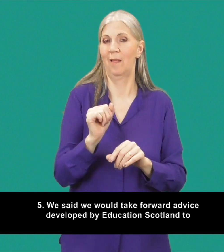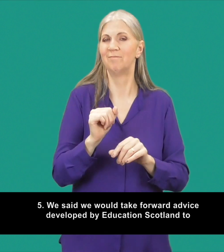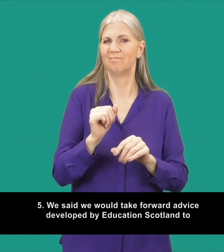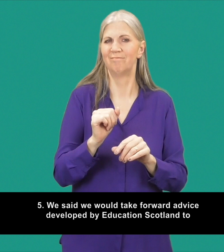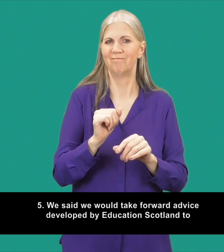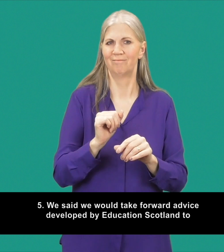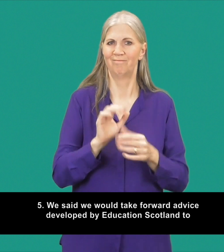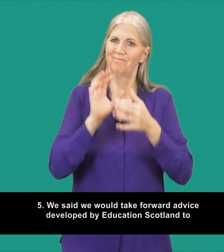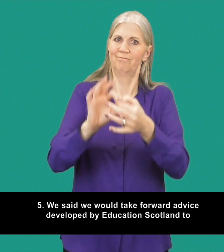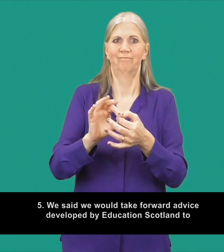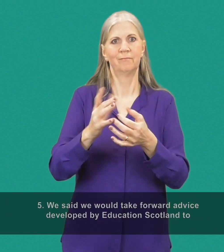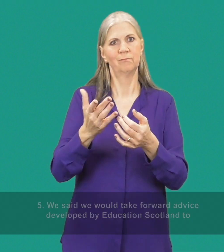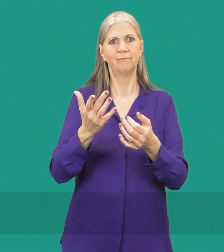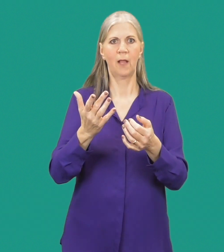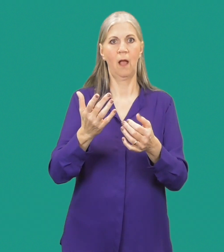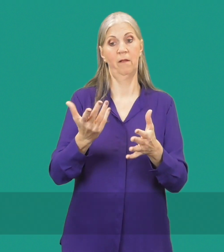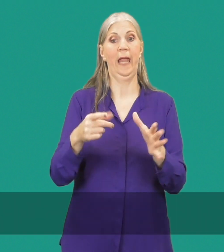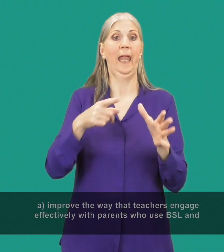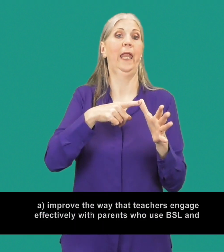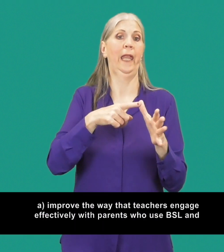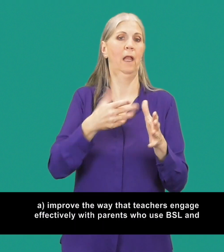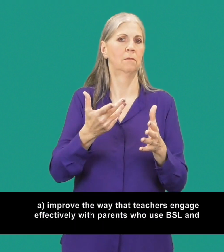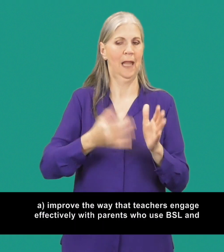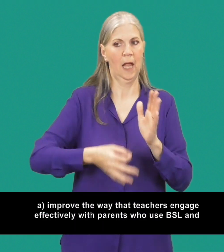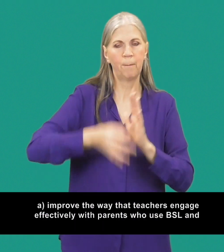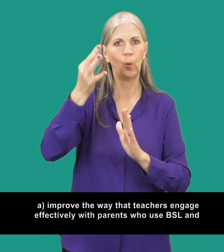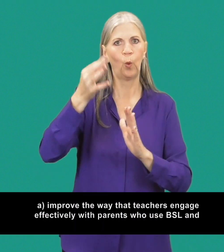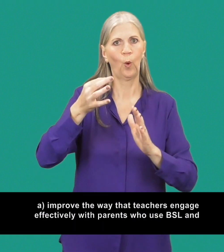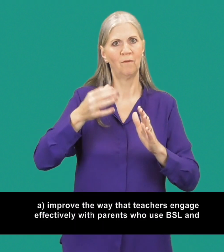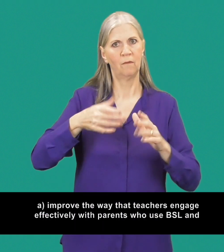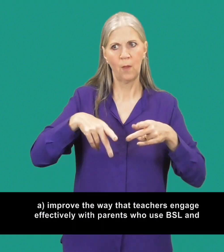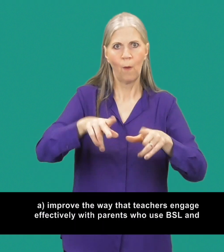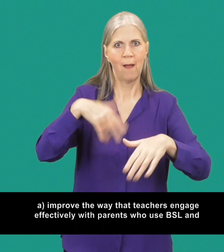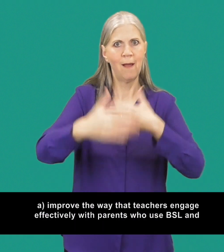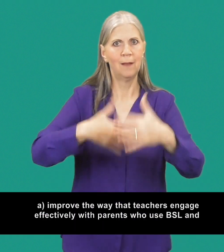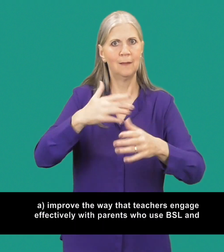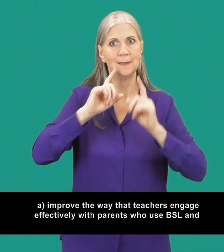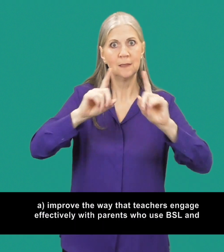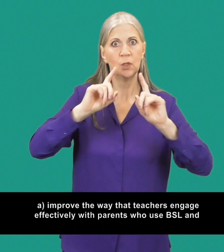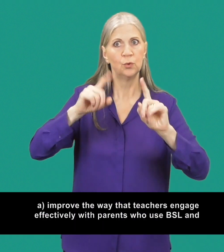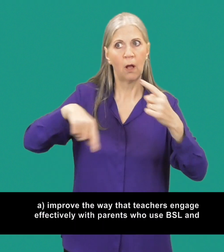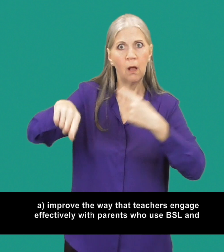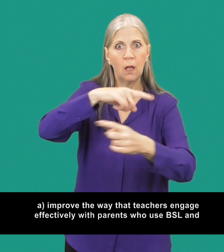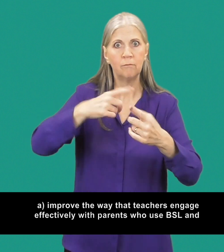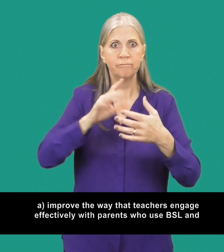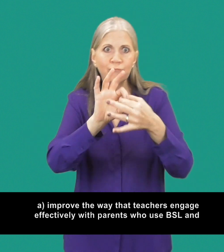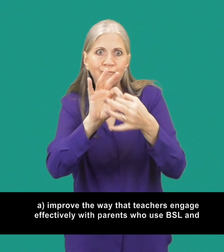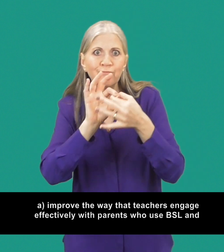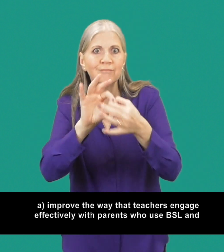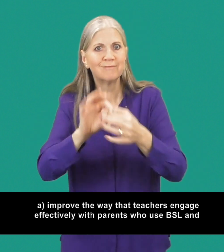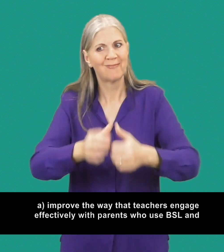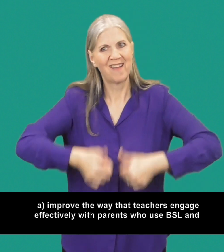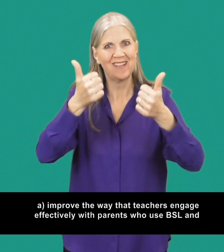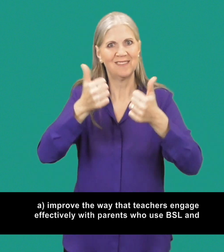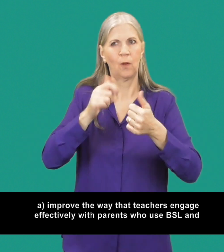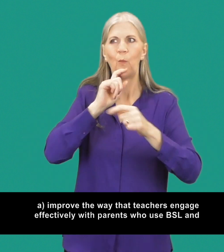to A. Improve the way that teachers engage effectively with parents who use BSL,